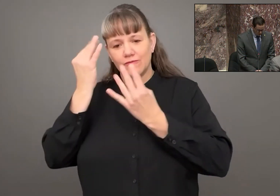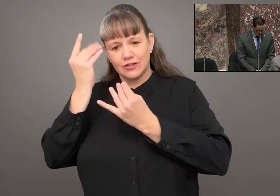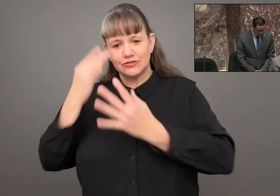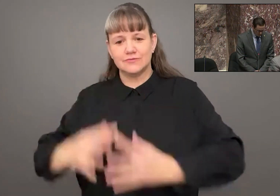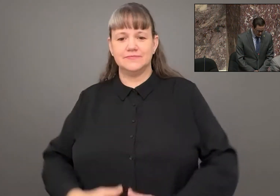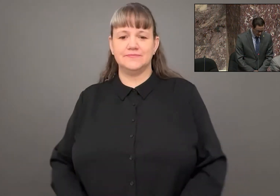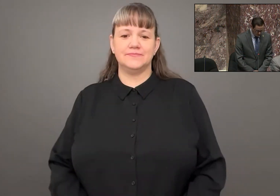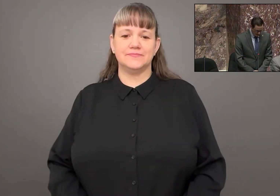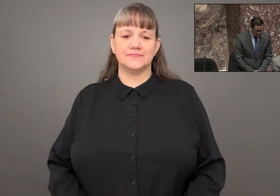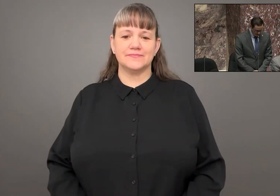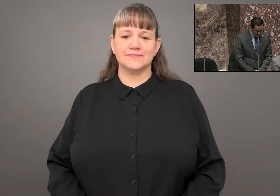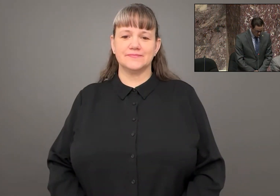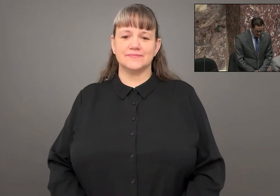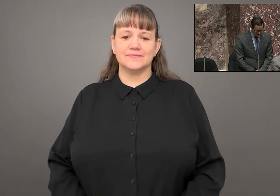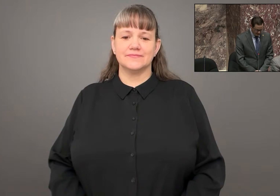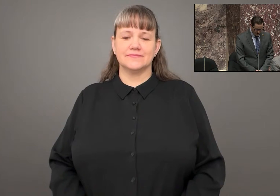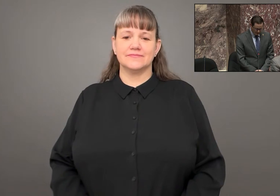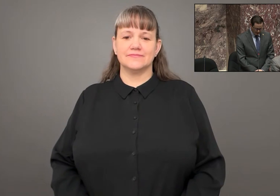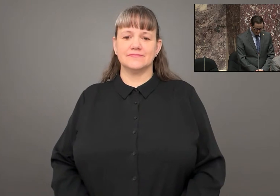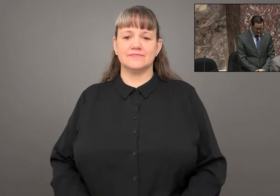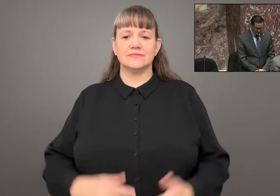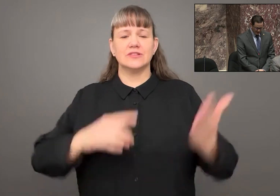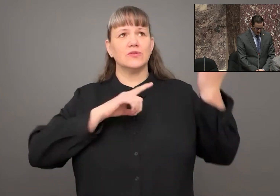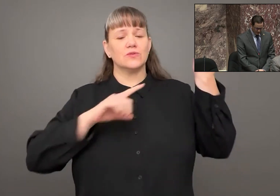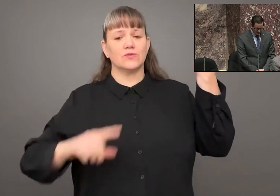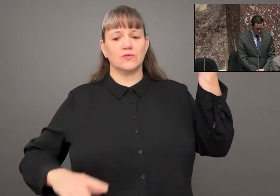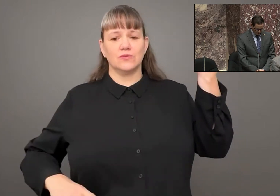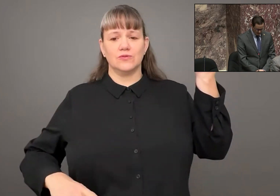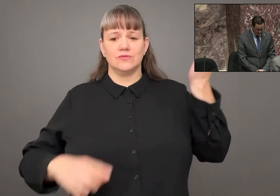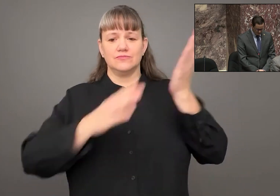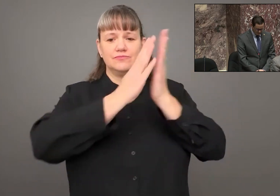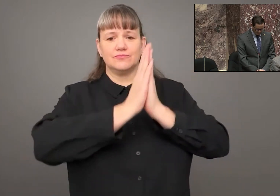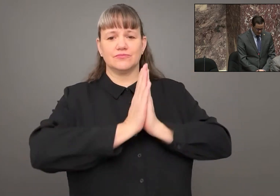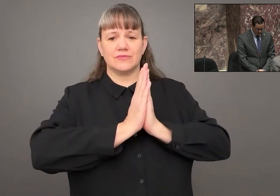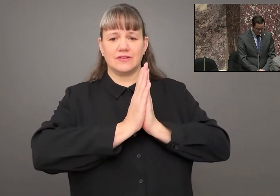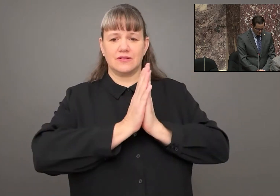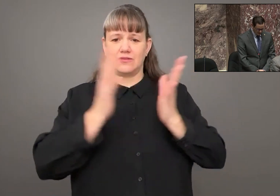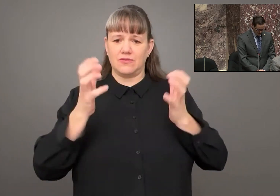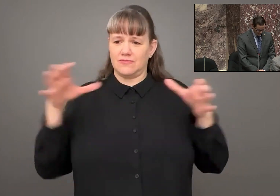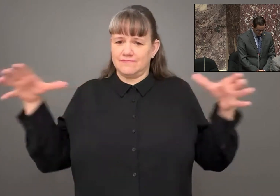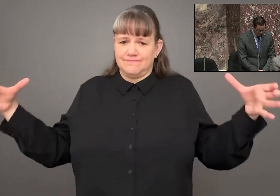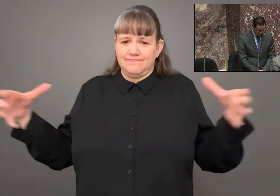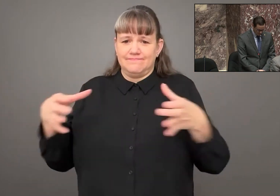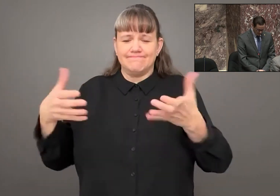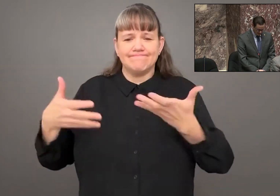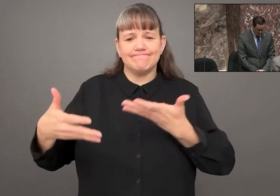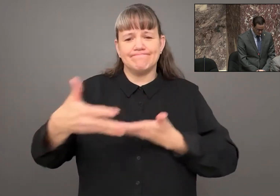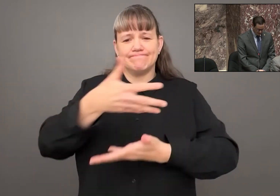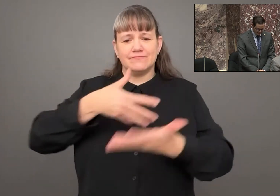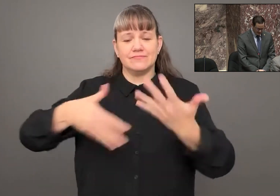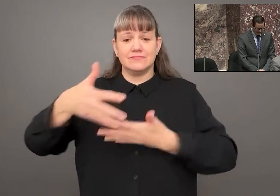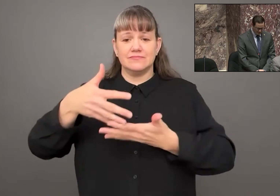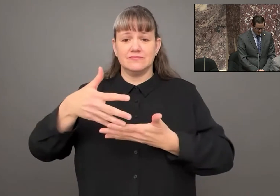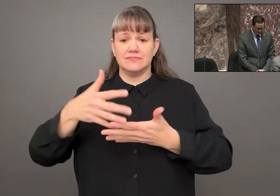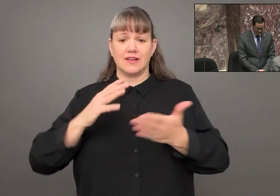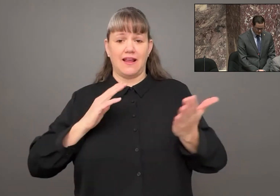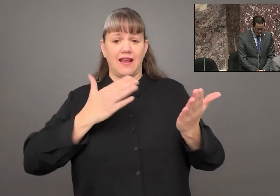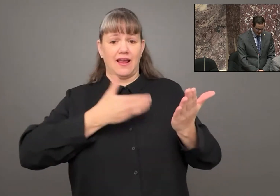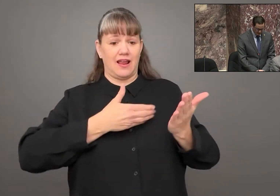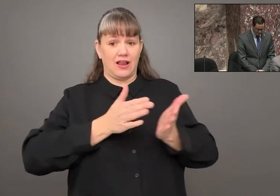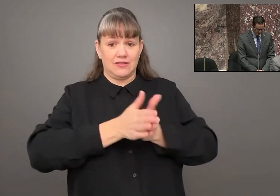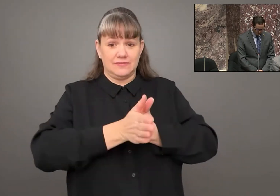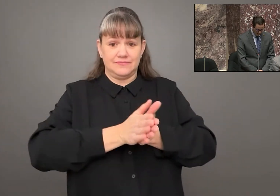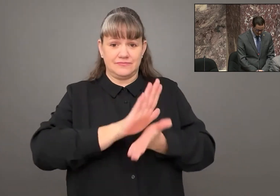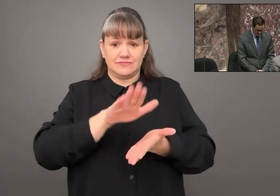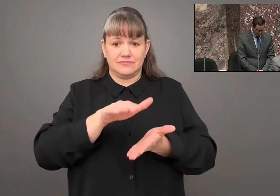Dear Lord, we pray that we can deliberate in the spirit of selfless service. Help us to be instruments of peace in a time of